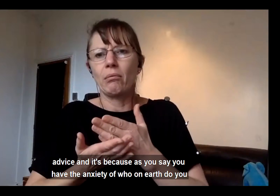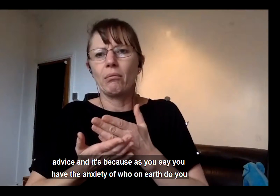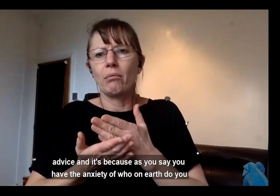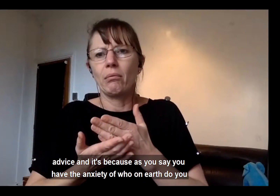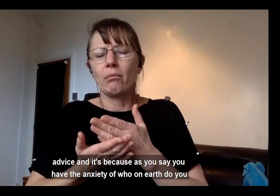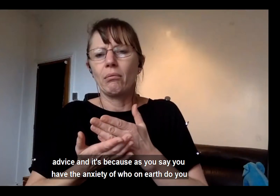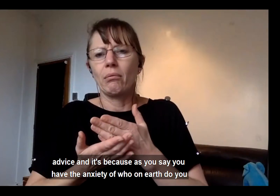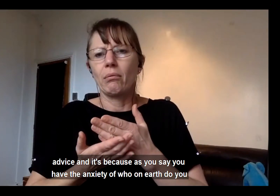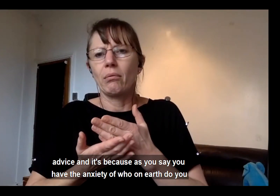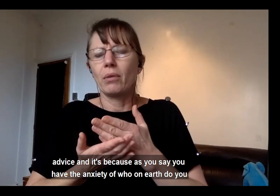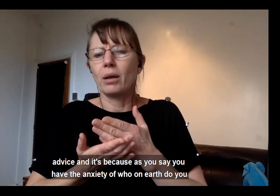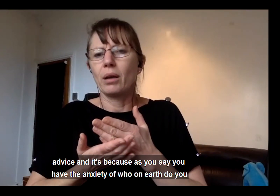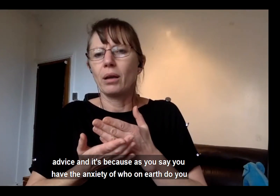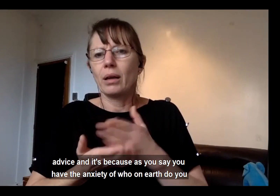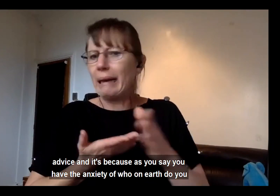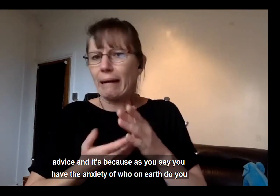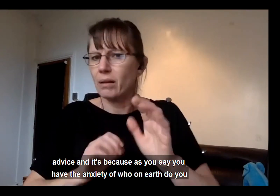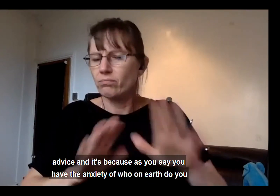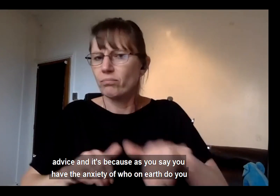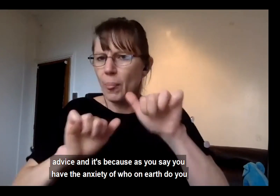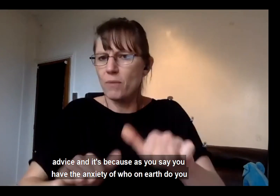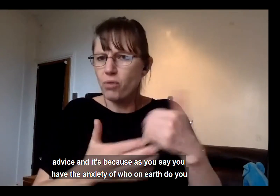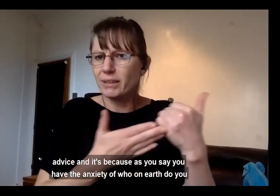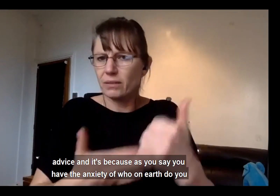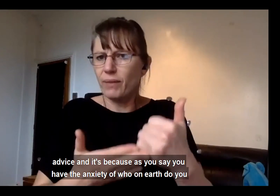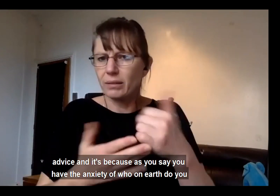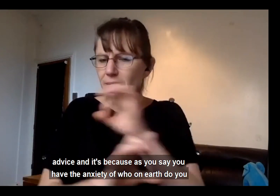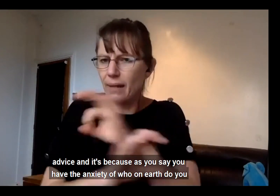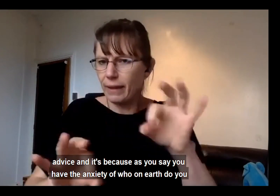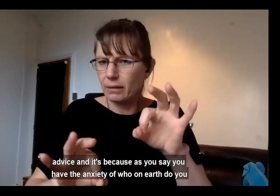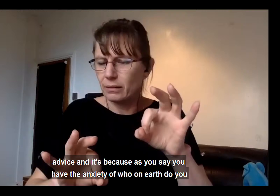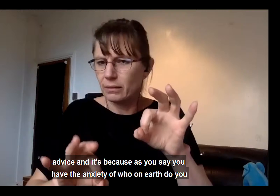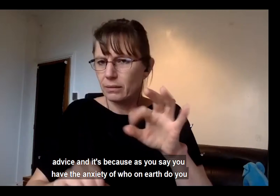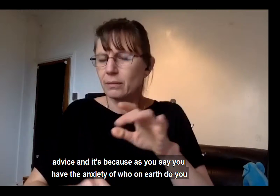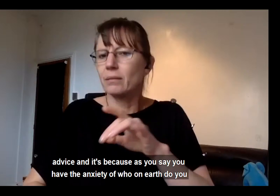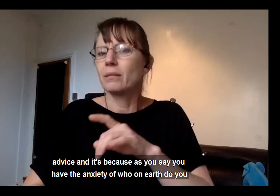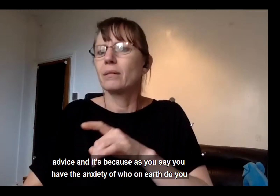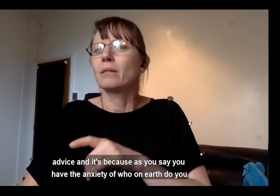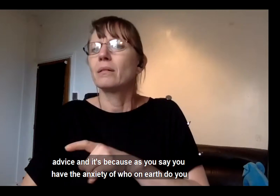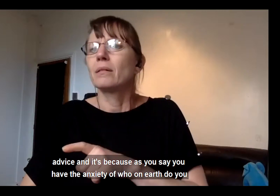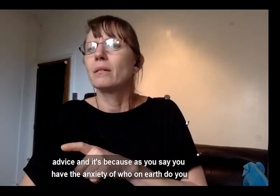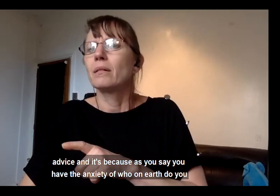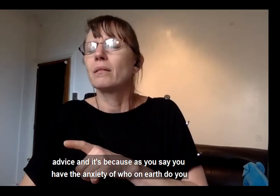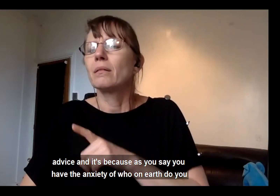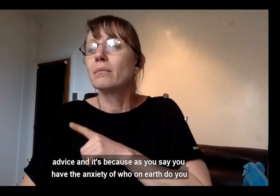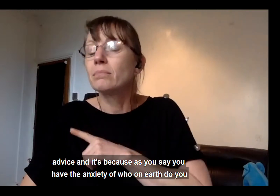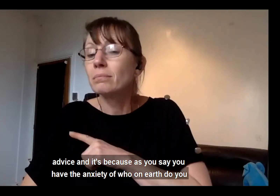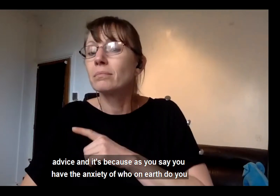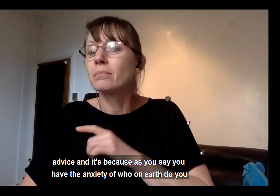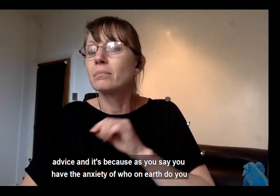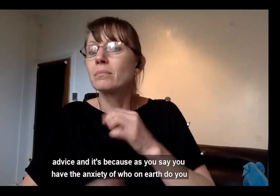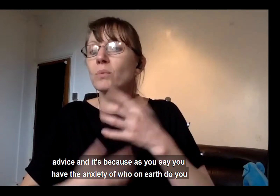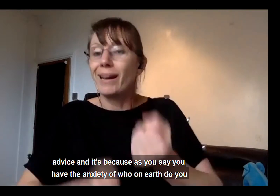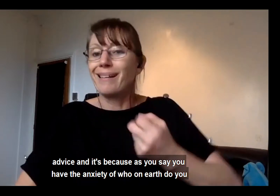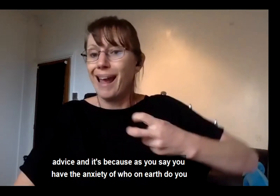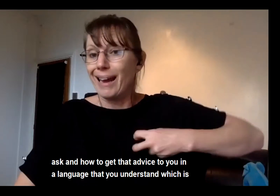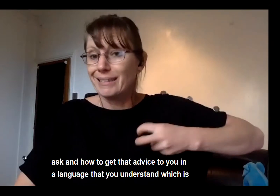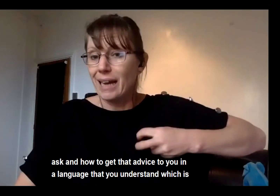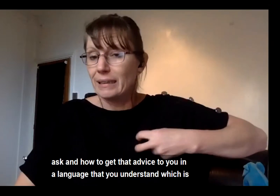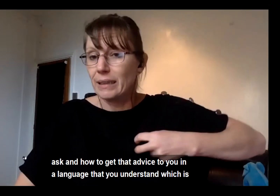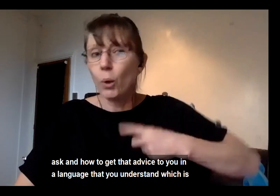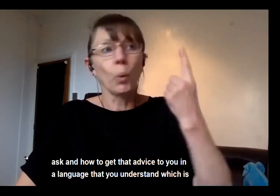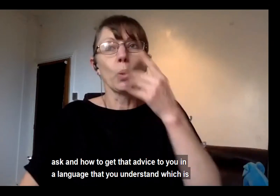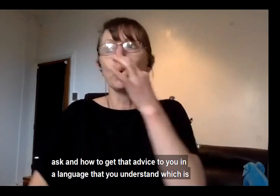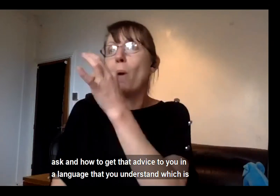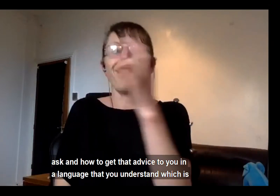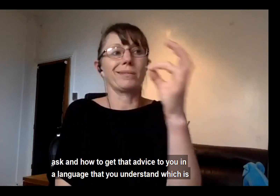getting the right advice. And it's because, as you say, you had that anxiety of who on earth do you